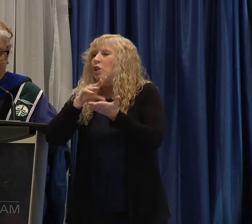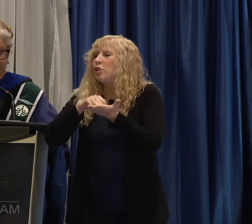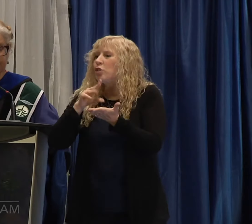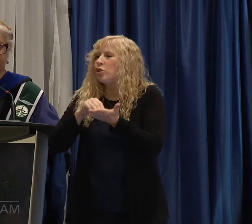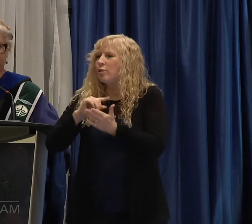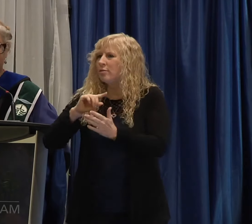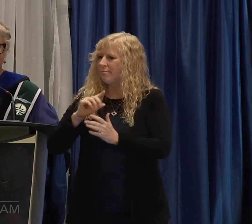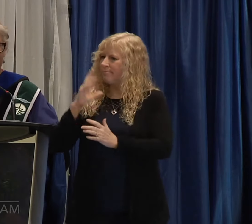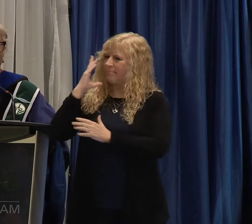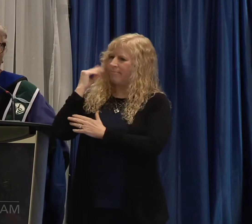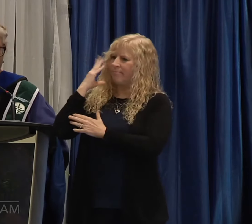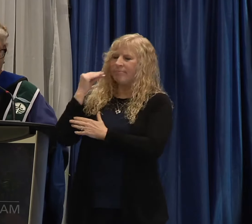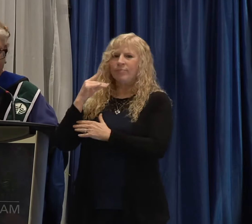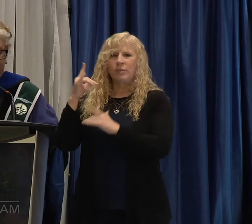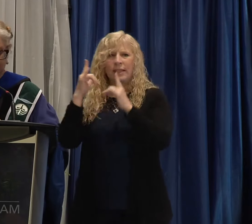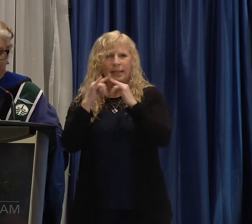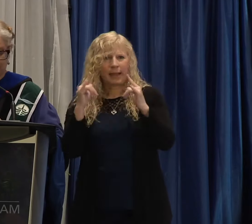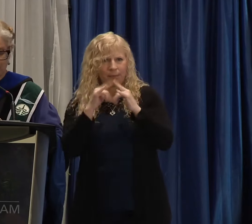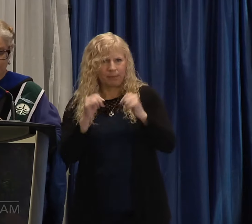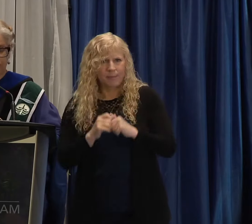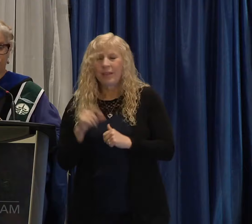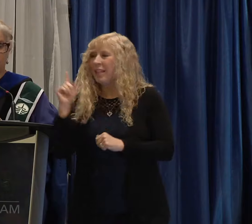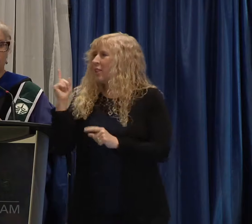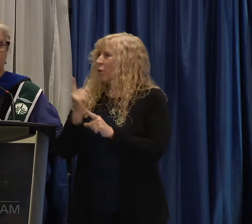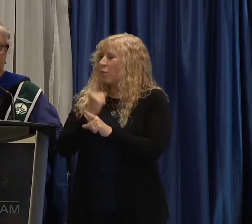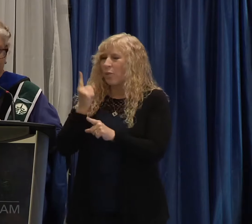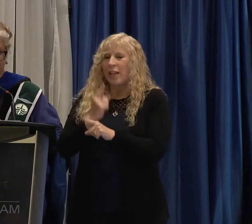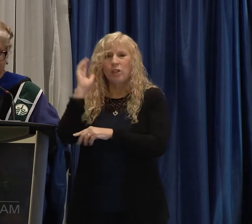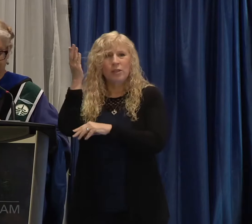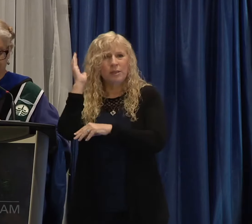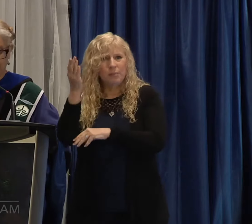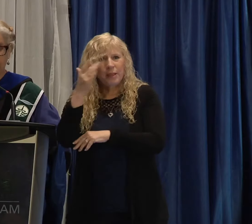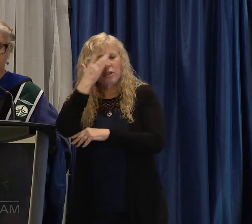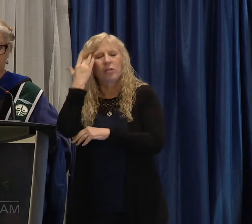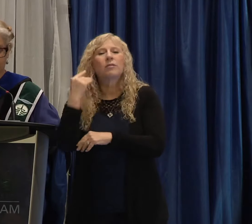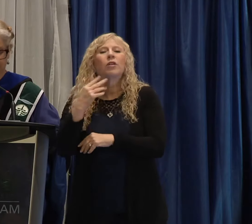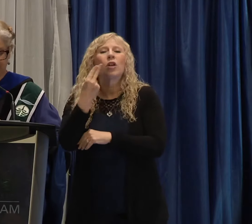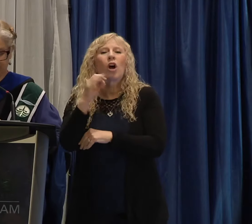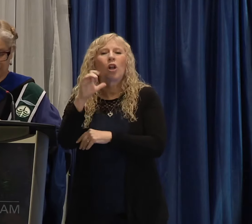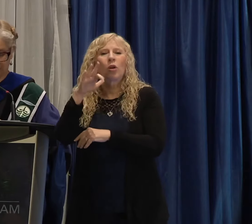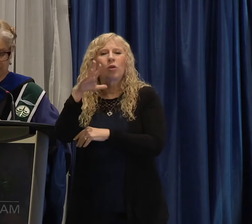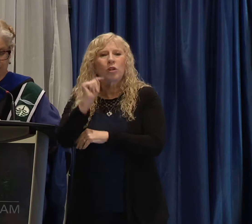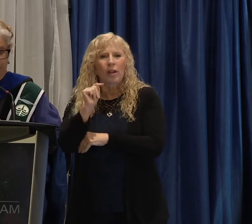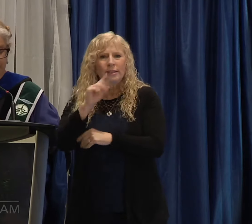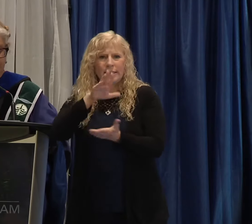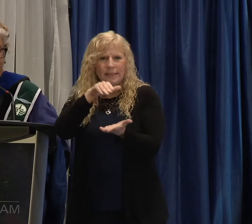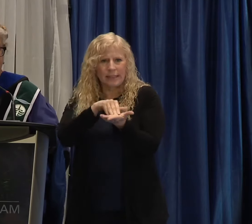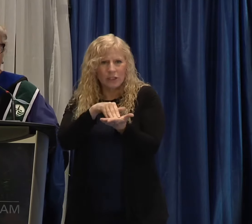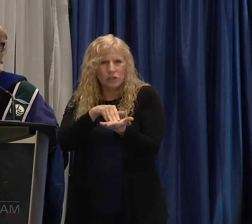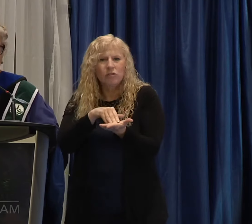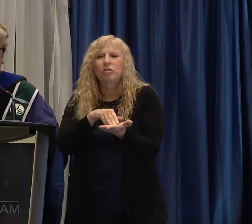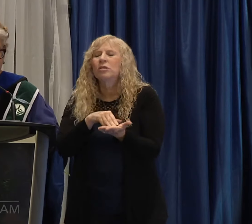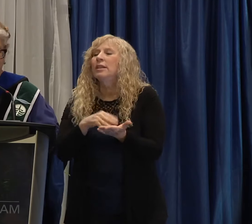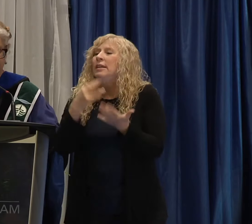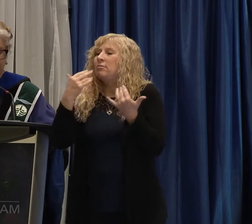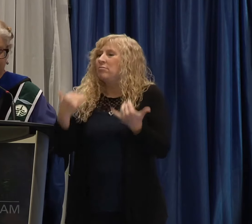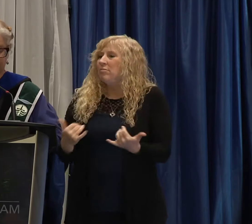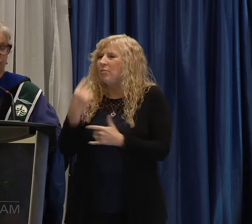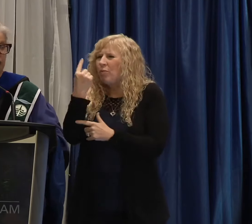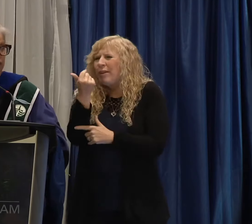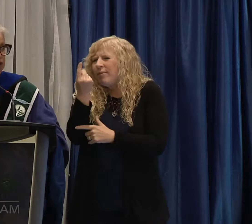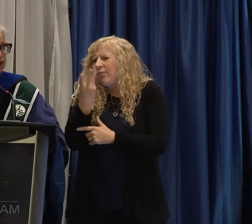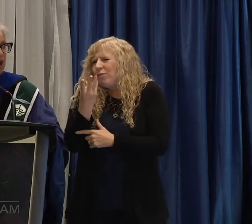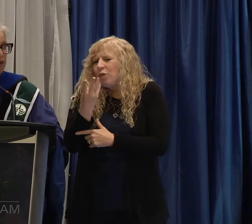deadly camp. He is a regular speaker for the Toronto Holocaust Center and the Simon Wiesenthal Center, and he is now one of the few